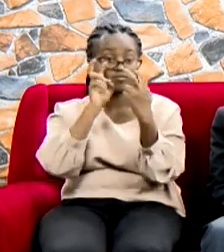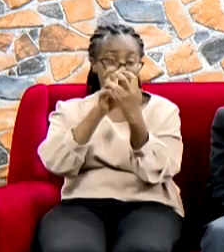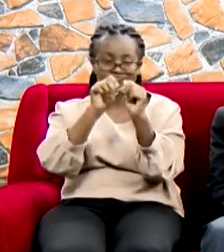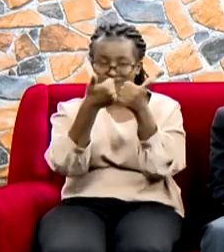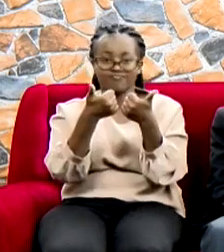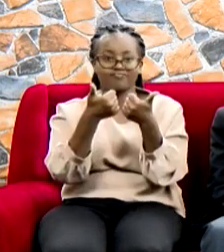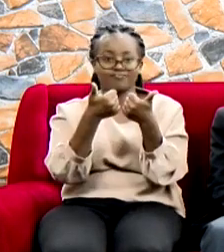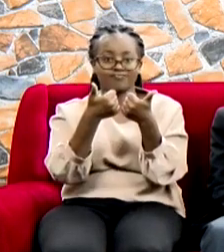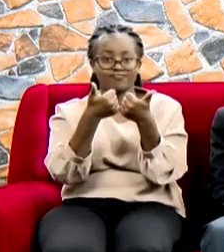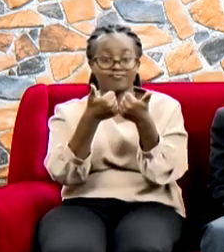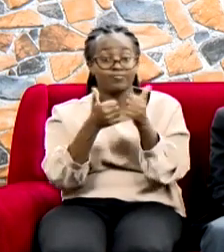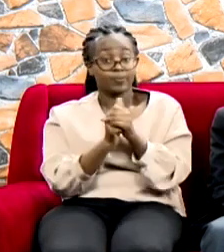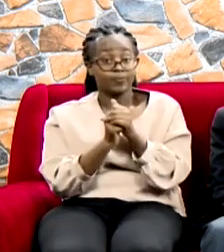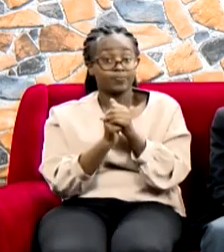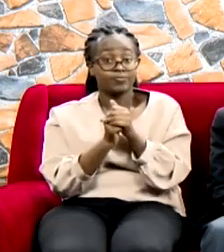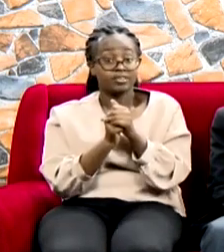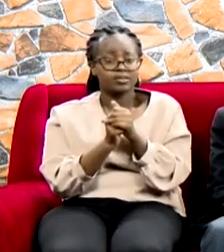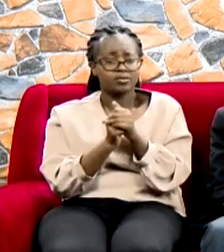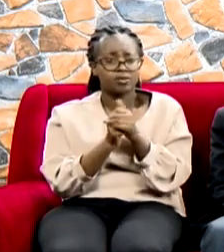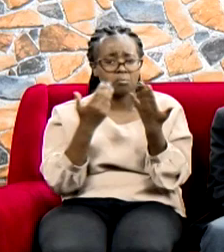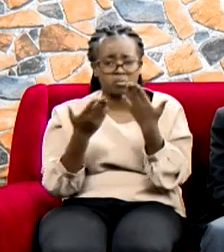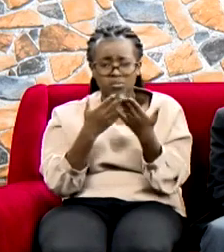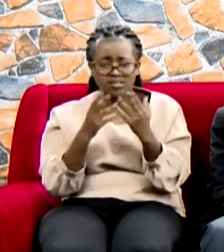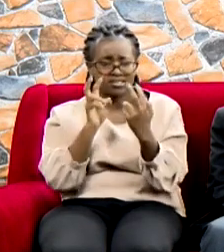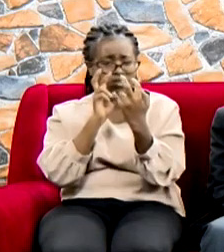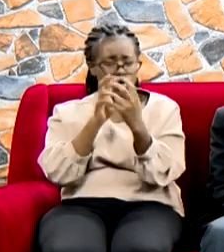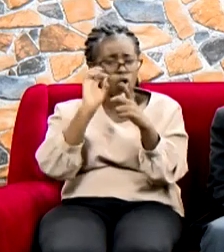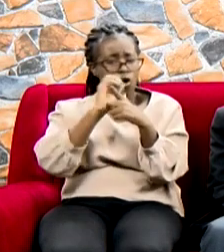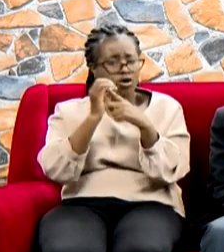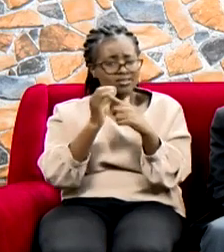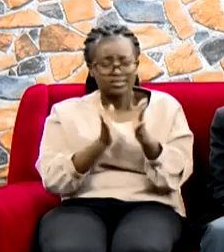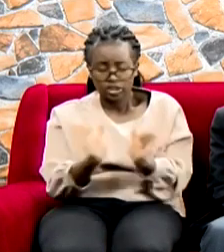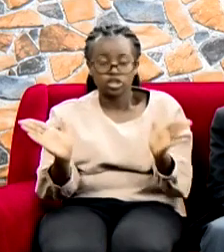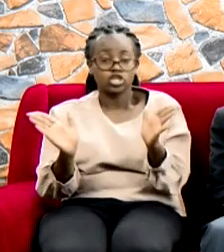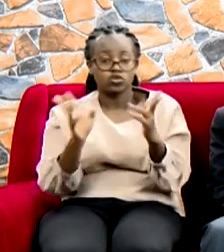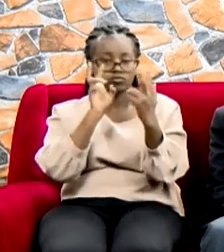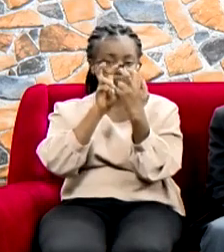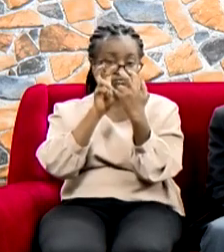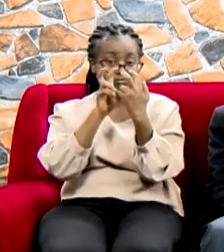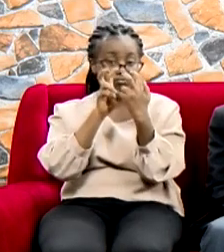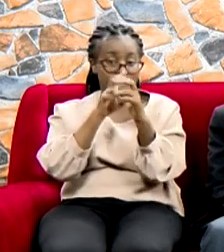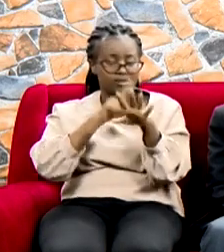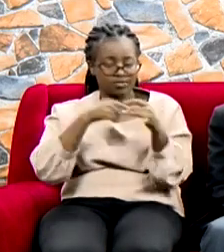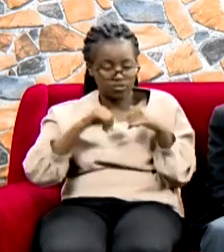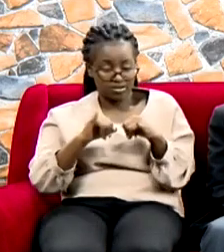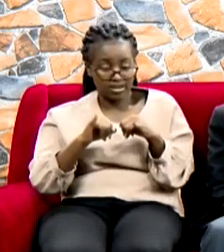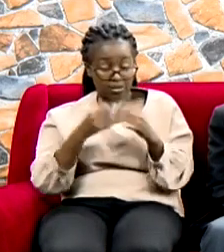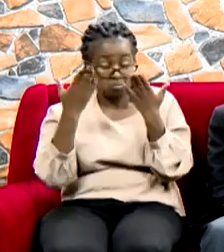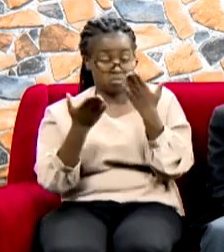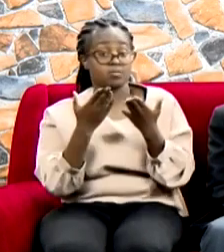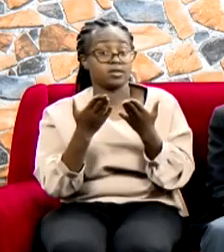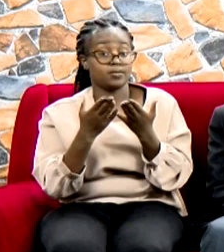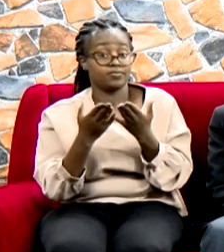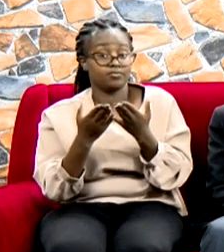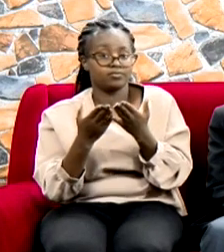Okay. Yeah. So is it the length of the contact, or is it just general eye contact when we're trying? Because you see, maybe